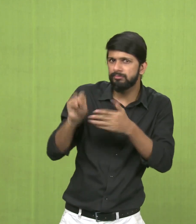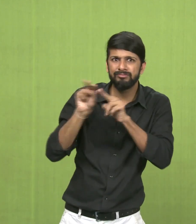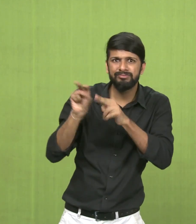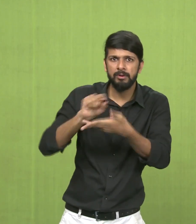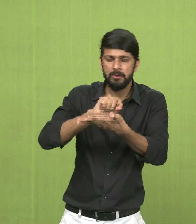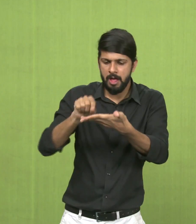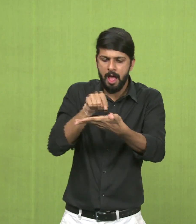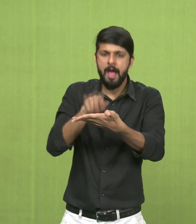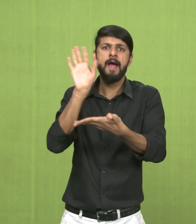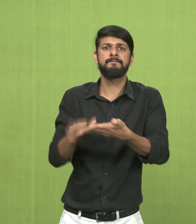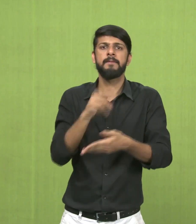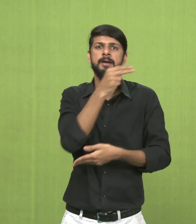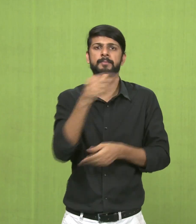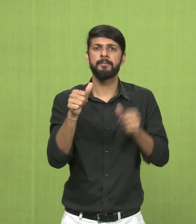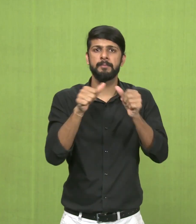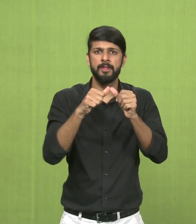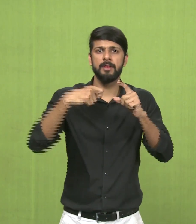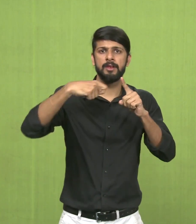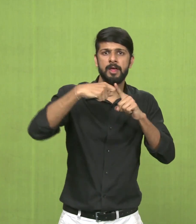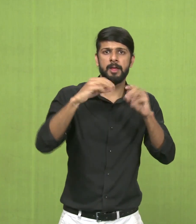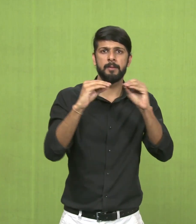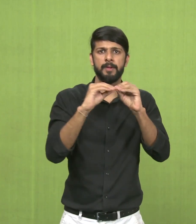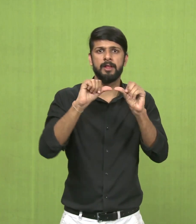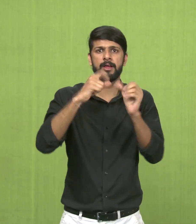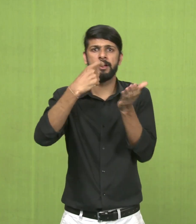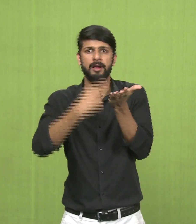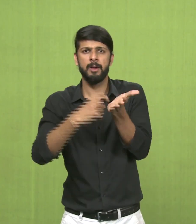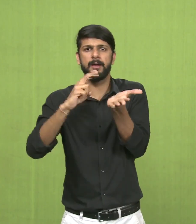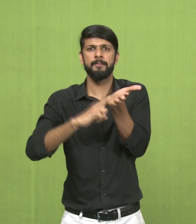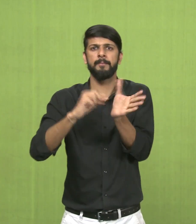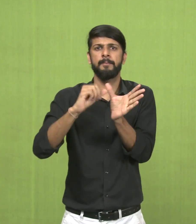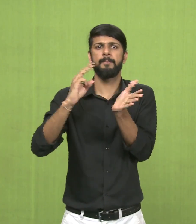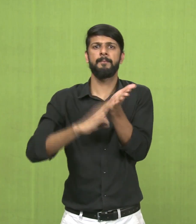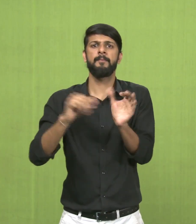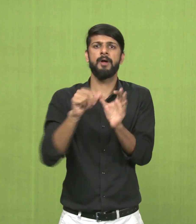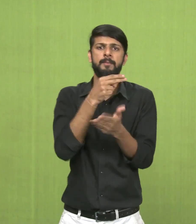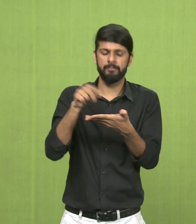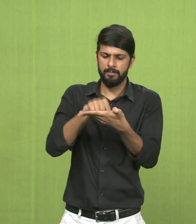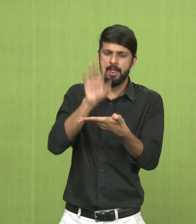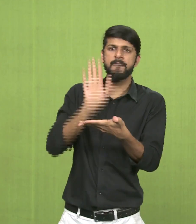the painted manuscript in honor of Emperor Akbar.